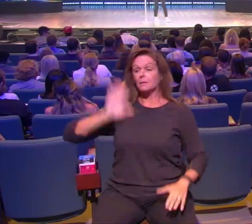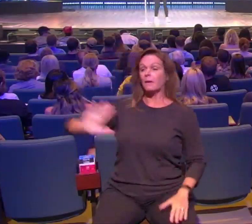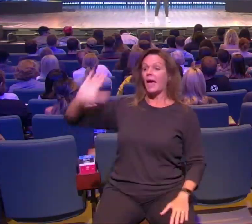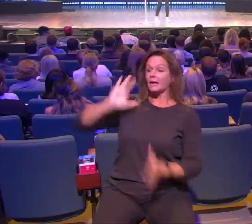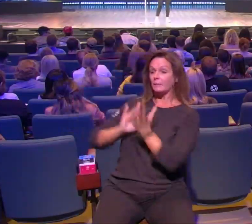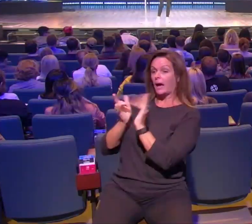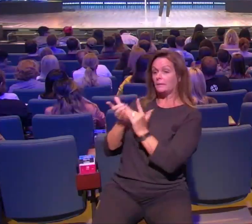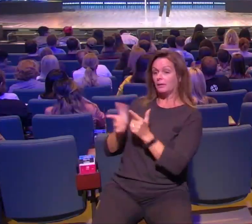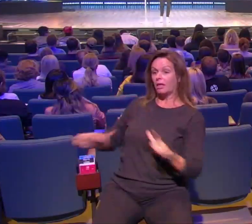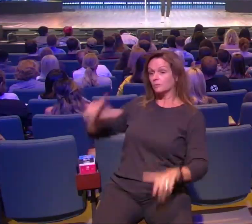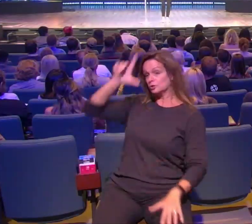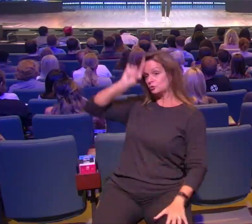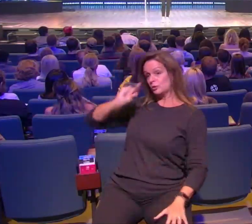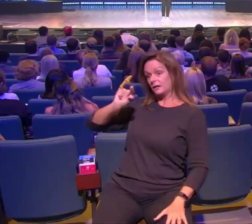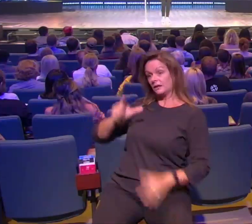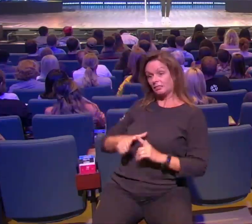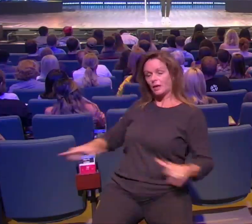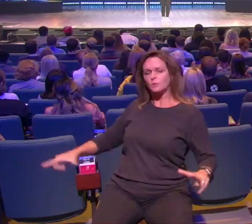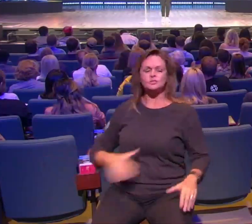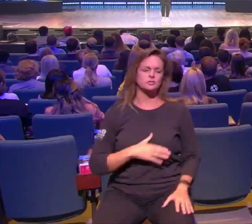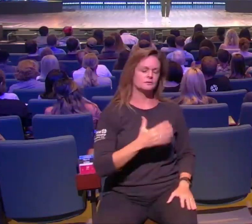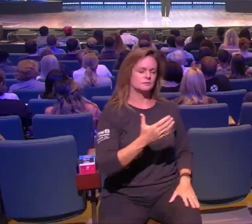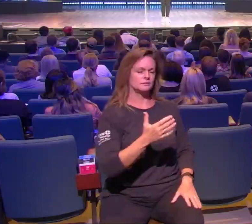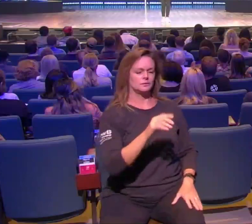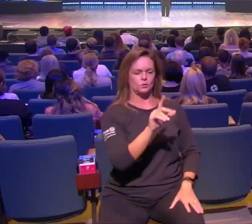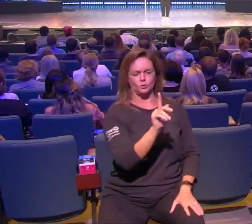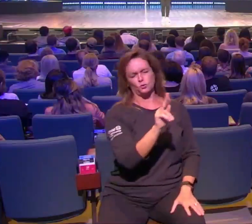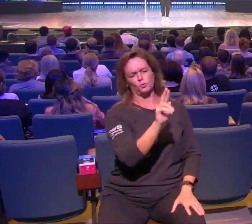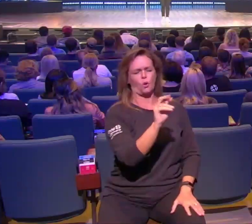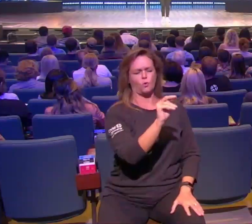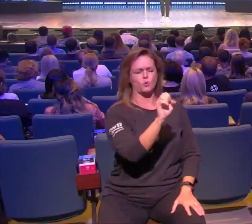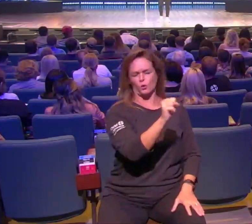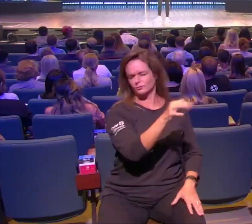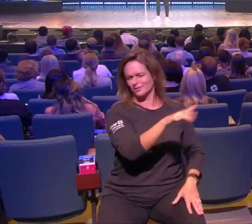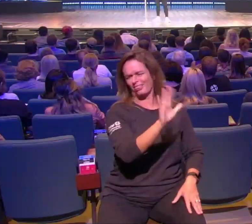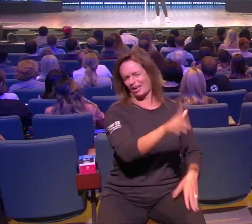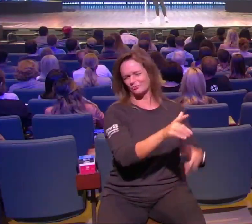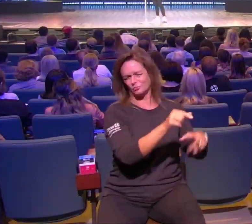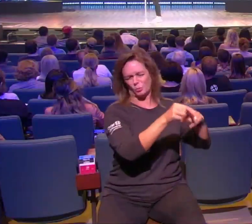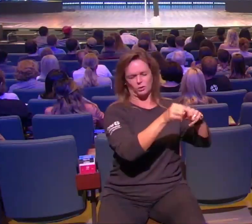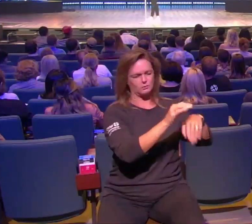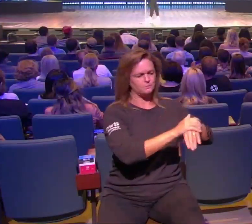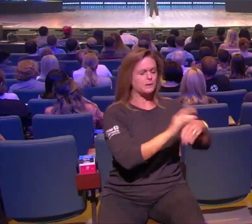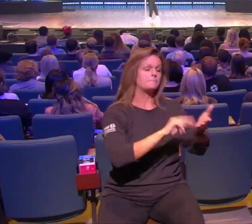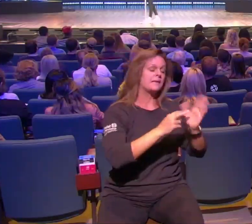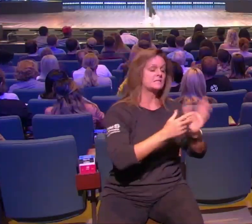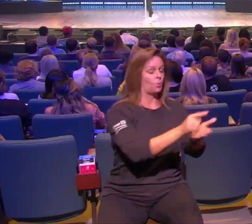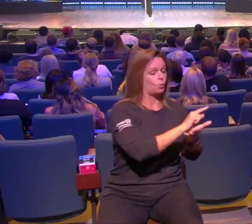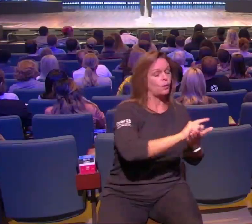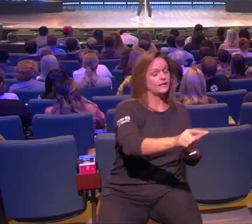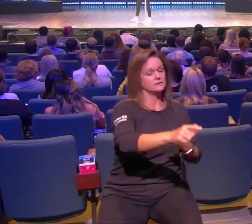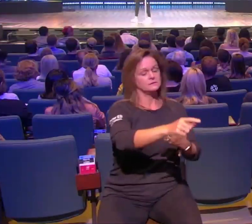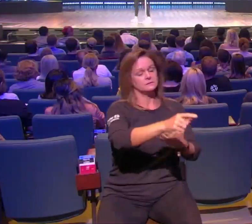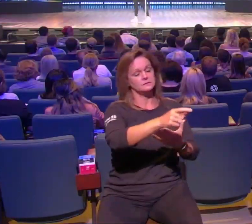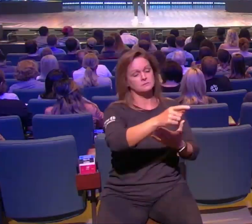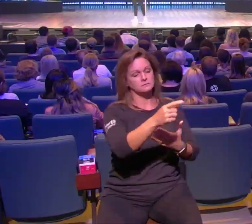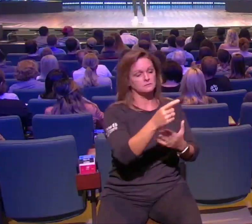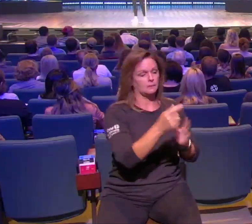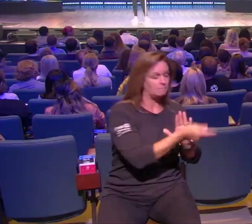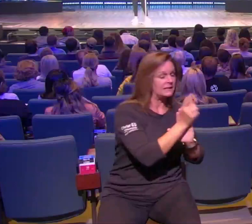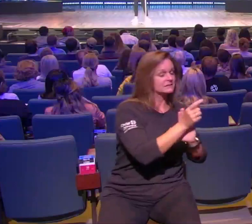which we get the word chronological. It's minutes and hours and days and weeks, and that really measures the quantity of time.